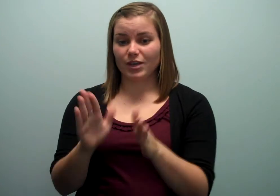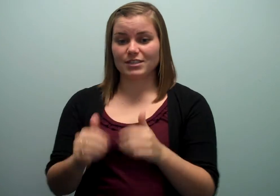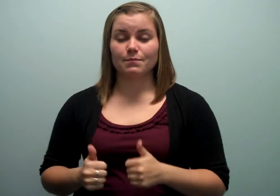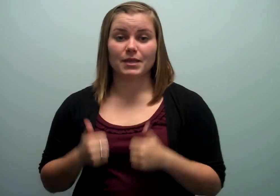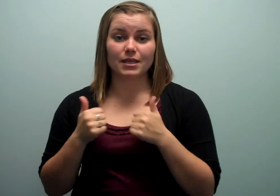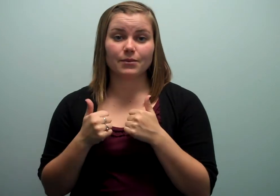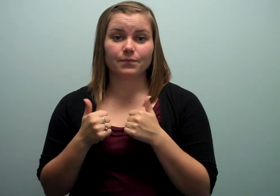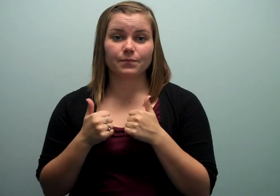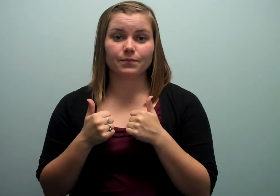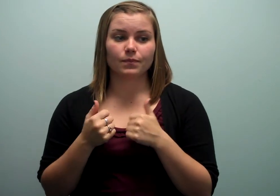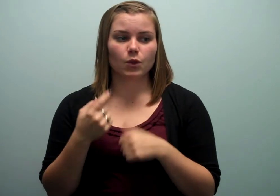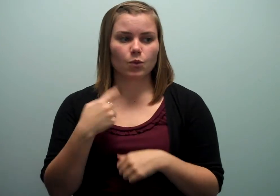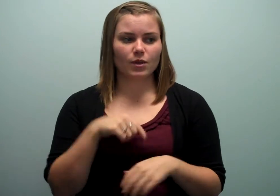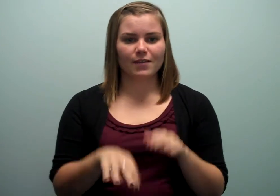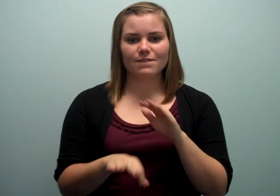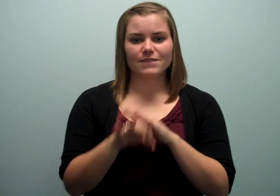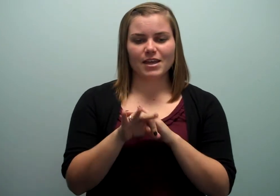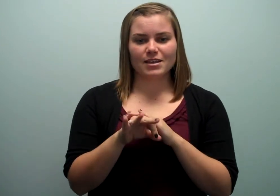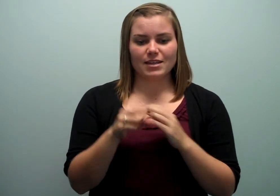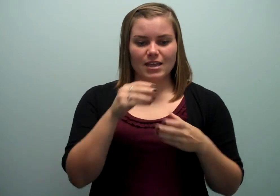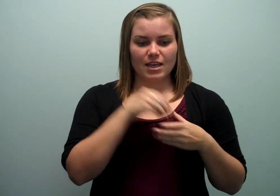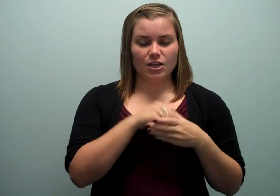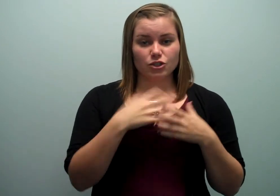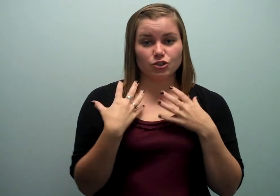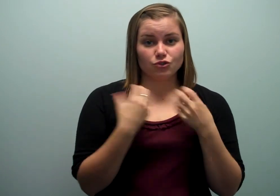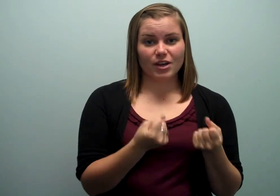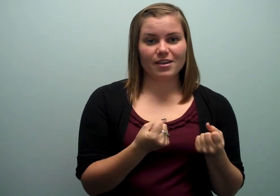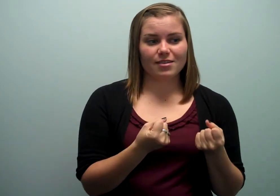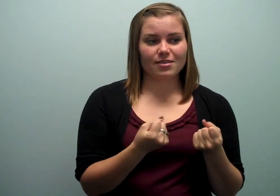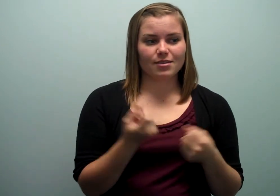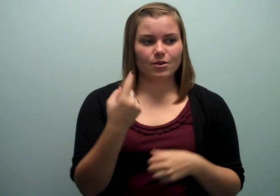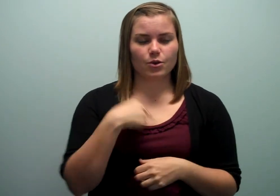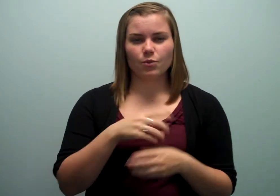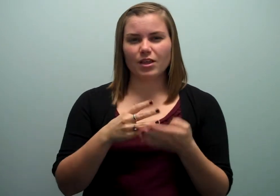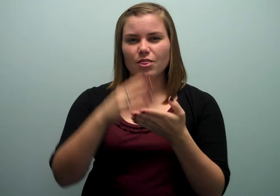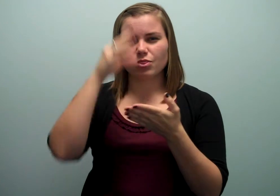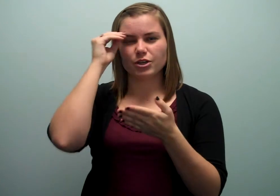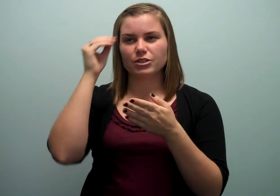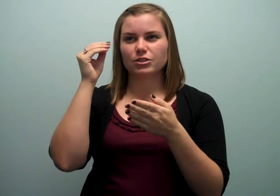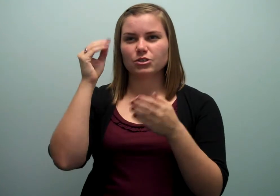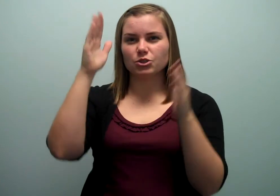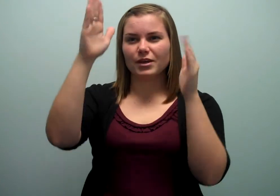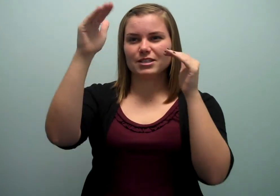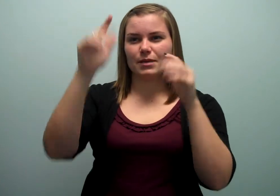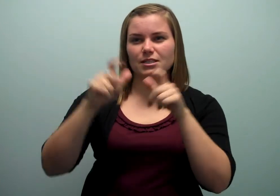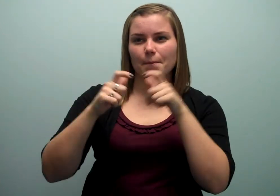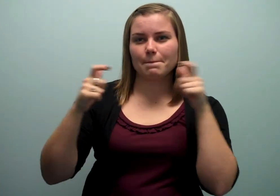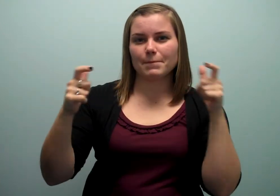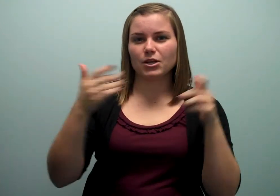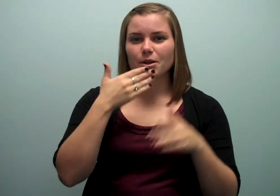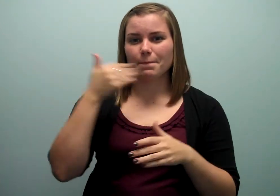We discover inner strength and abilities. We learn to expect bigger and better things from